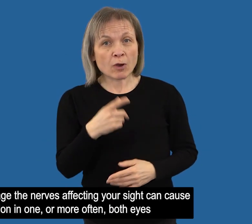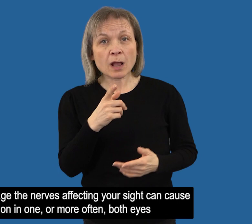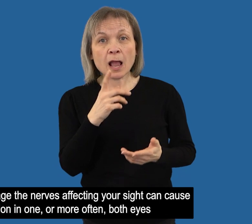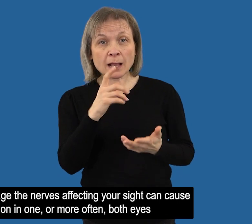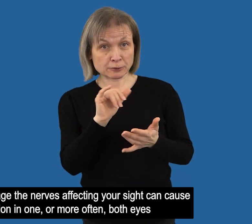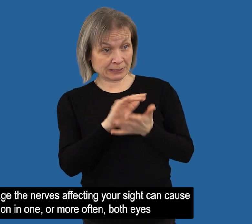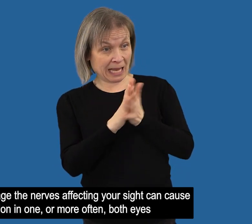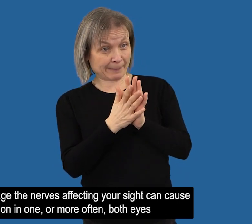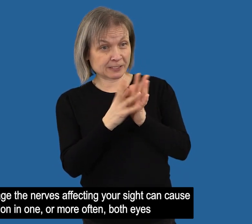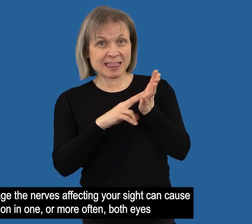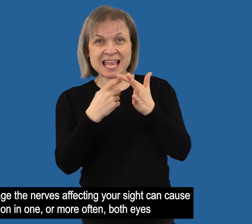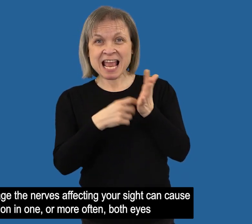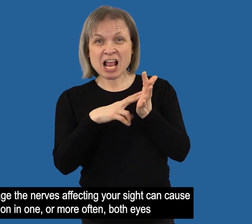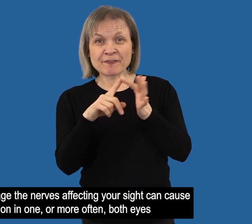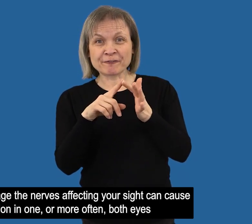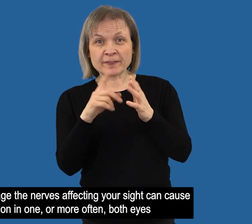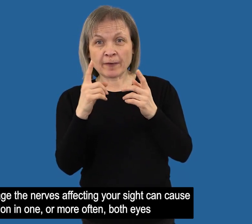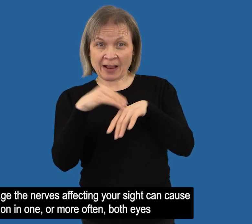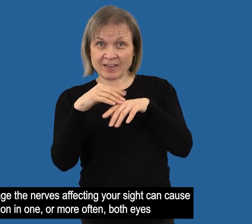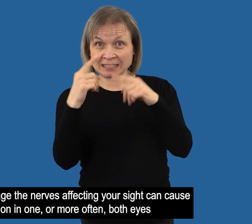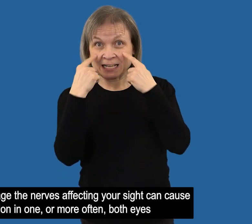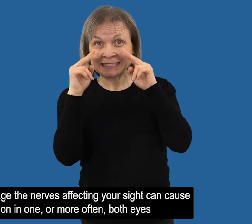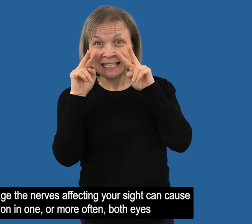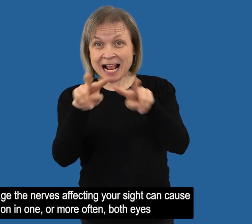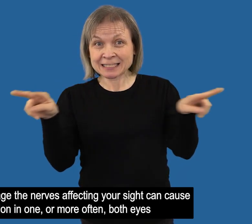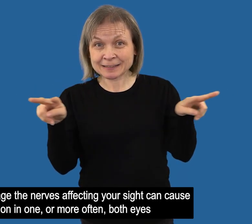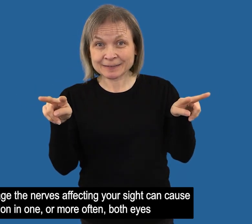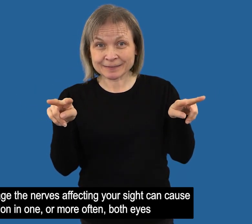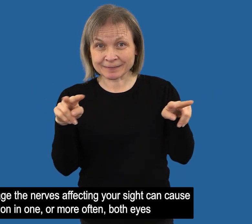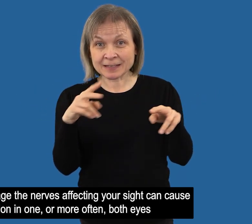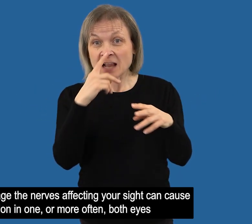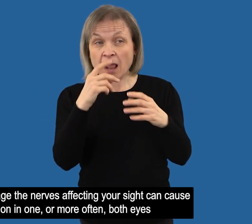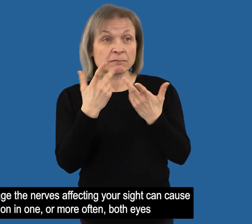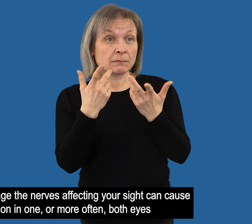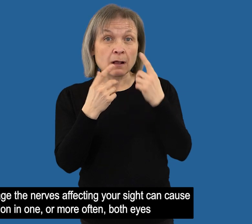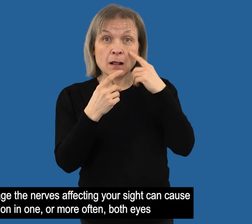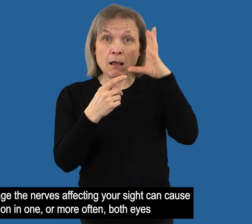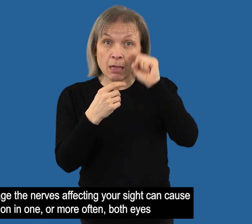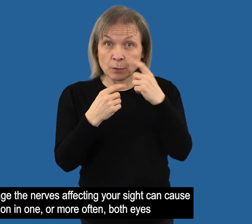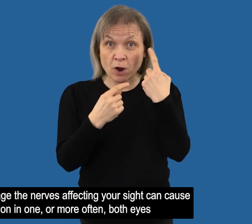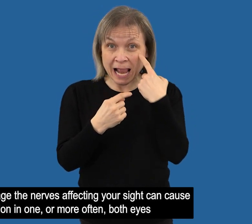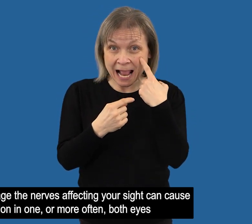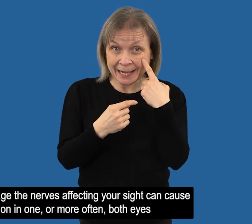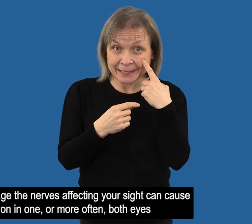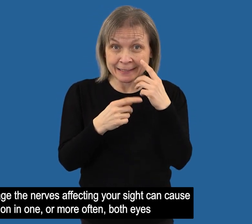Strokes which damage the nerves affecting your sight can cause loss of vision in one or more often both eyes.